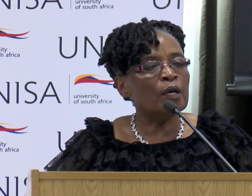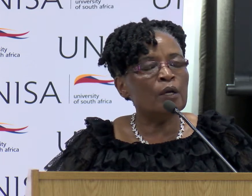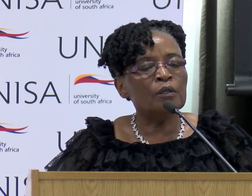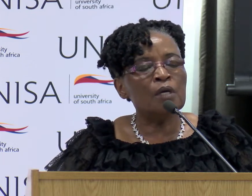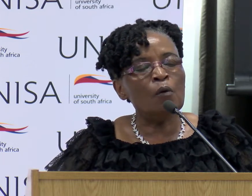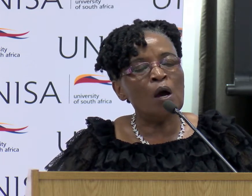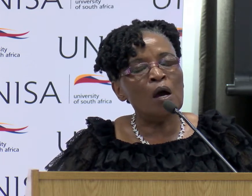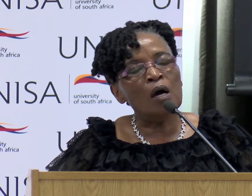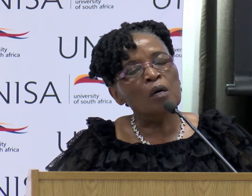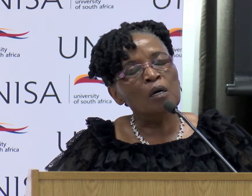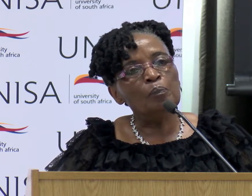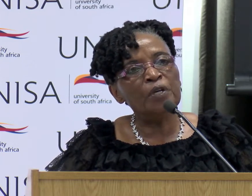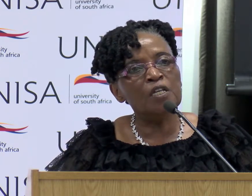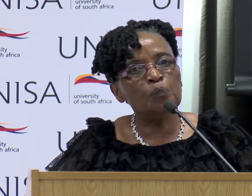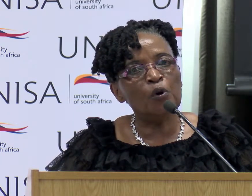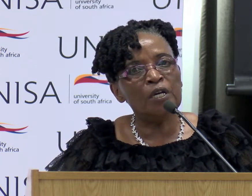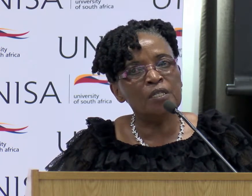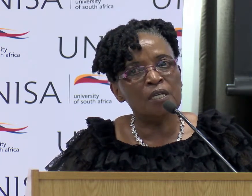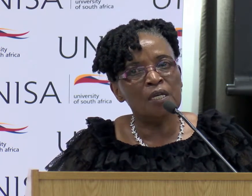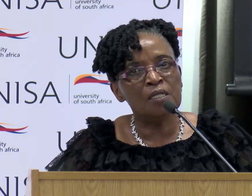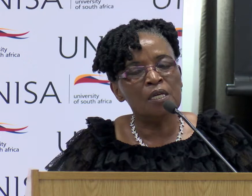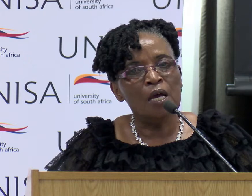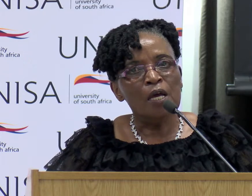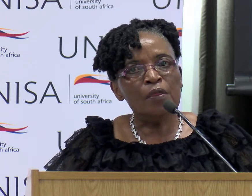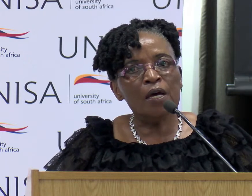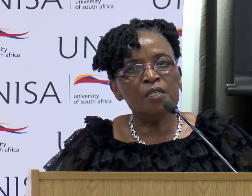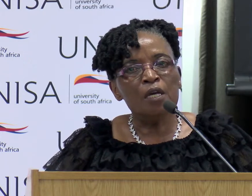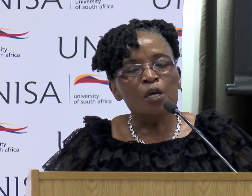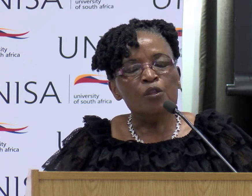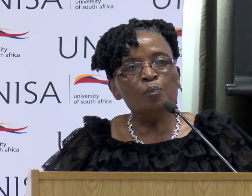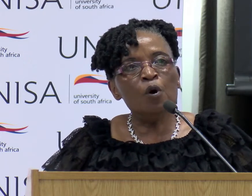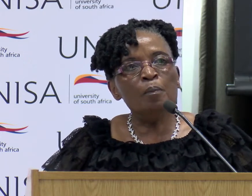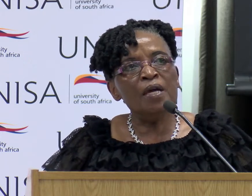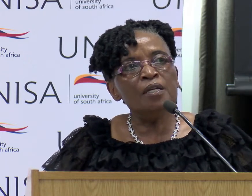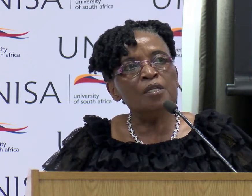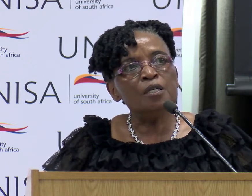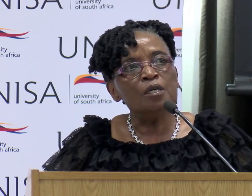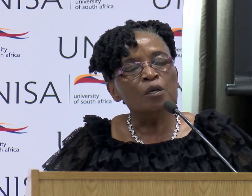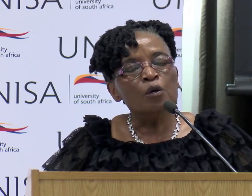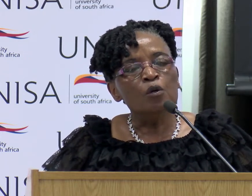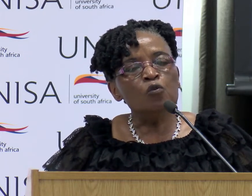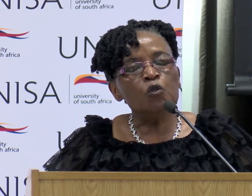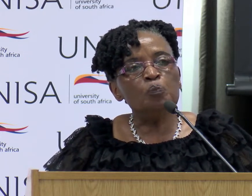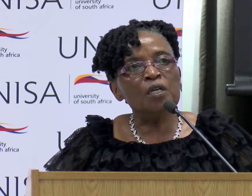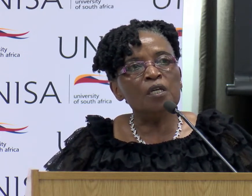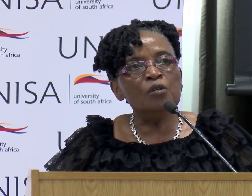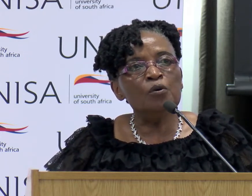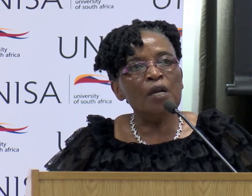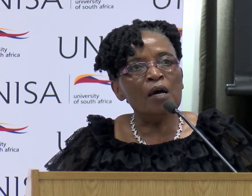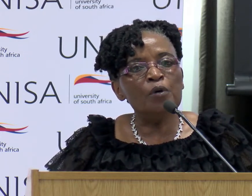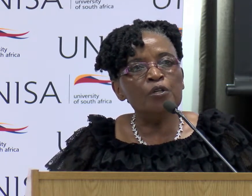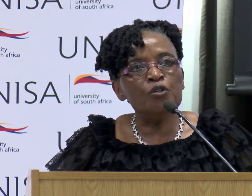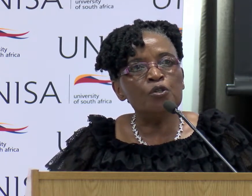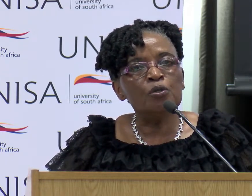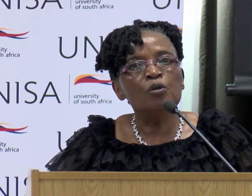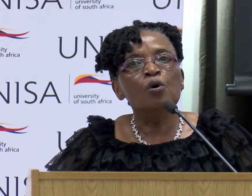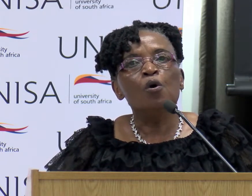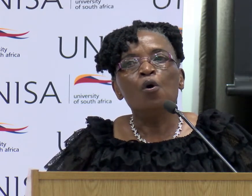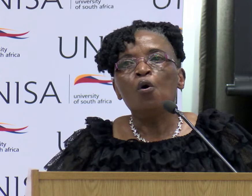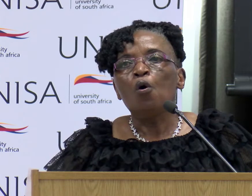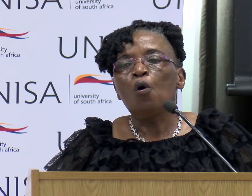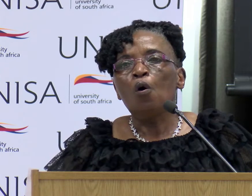what our praise poet said, that the moment you speak in your